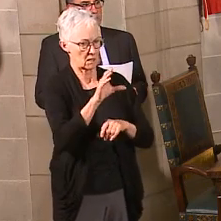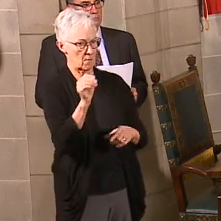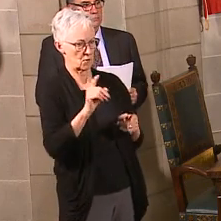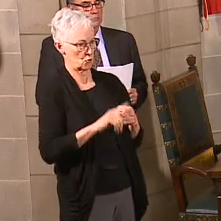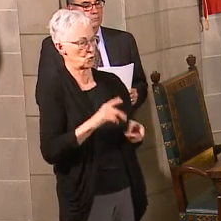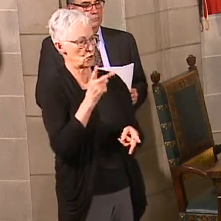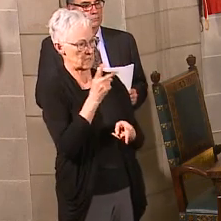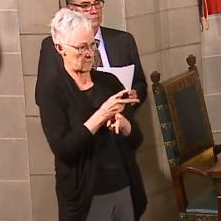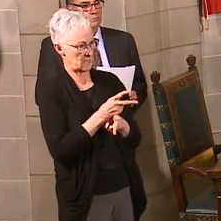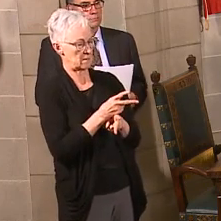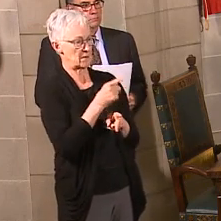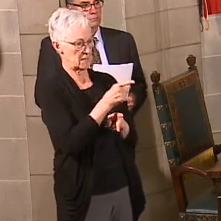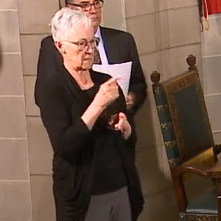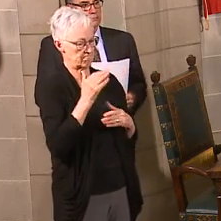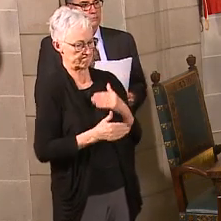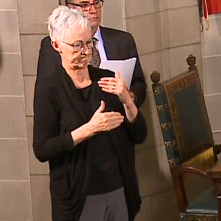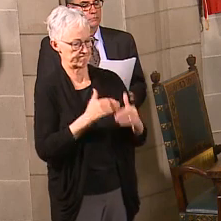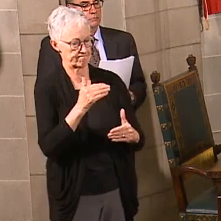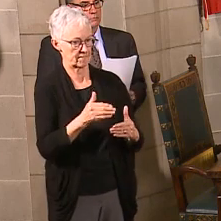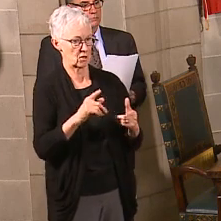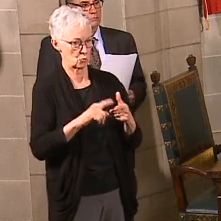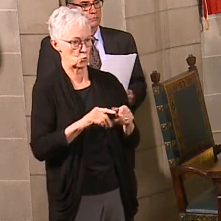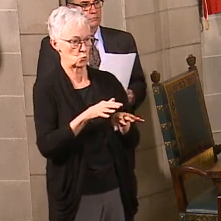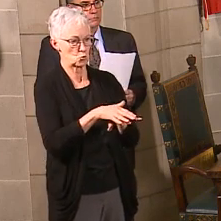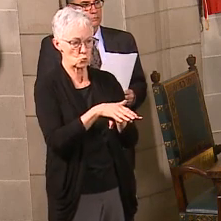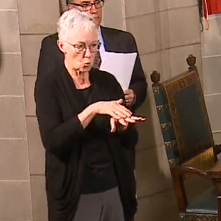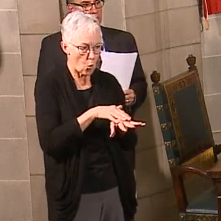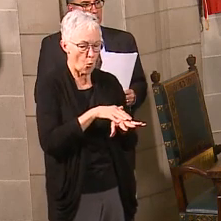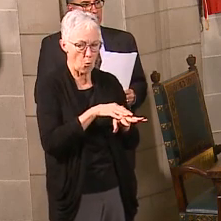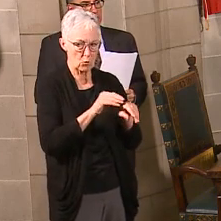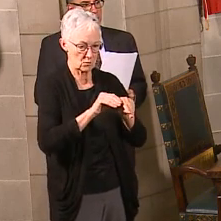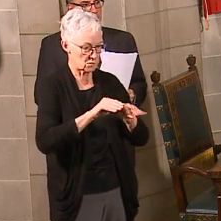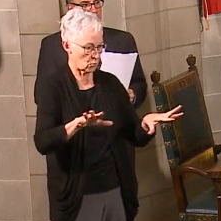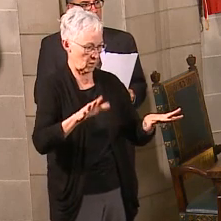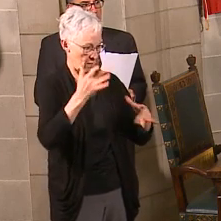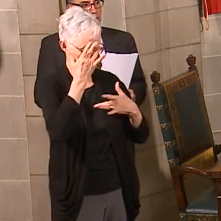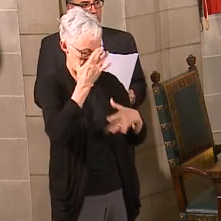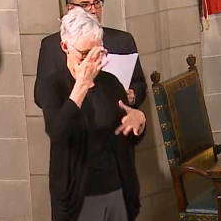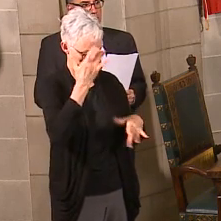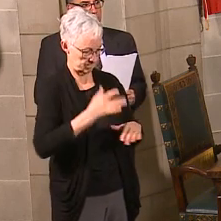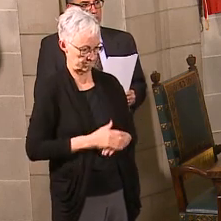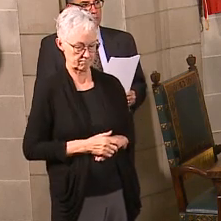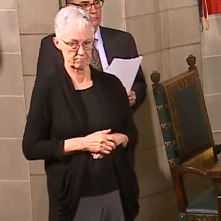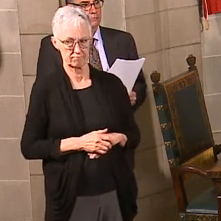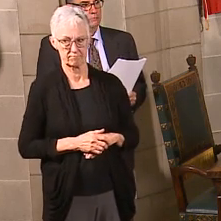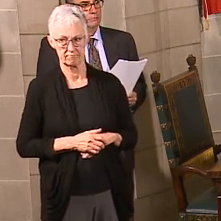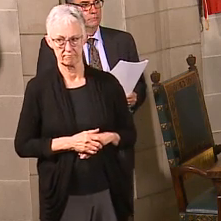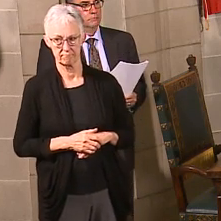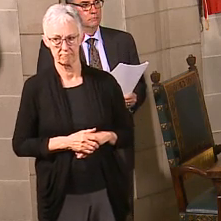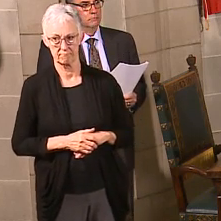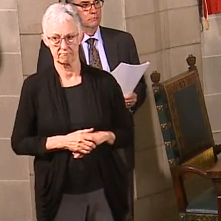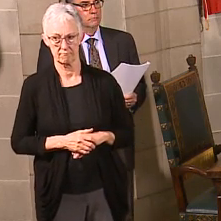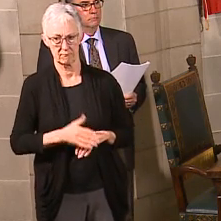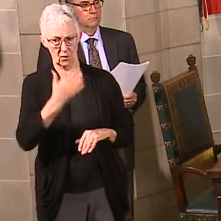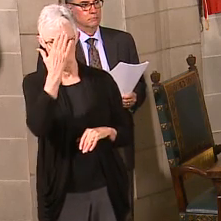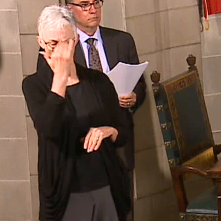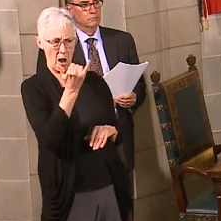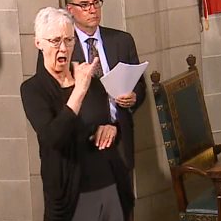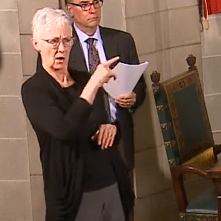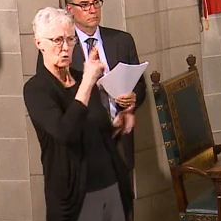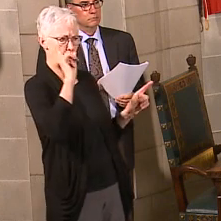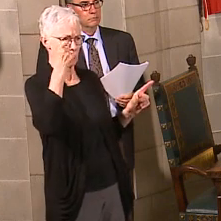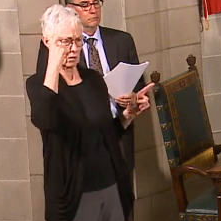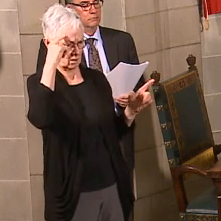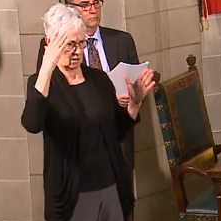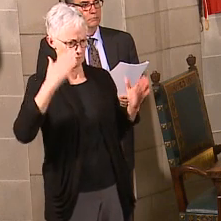to how they're taking steps to slow the virus here in our state. What is holding the government back from implementing regulatory-directed health measures